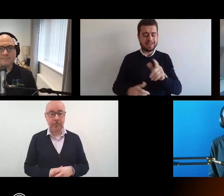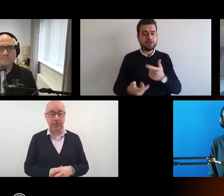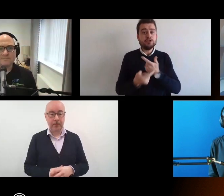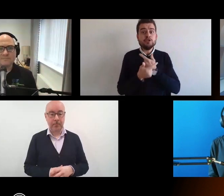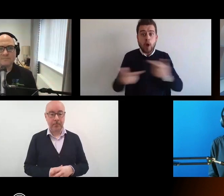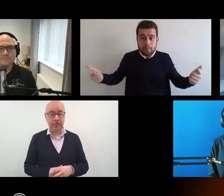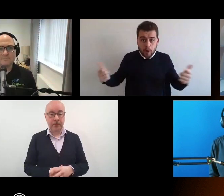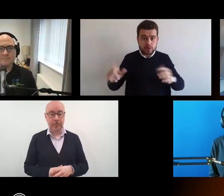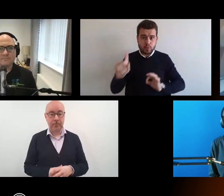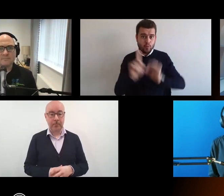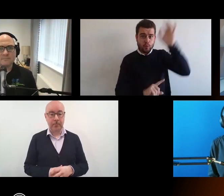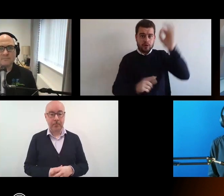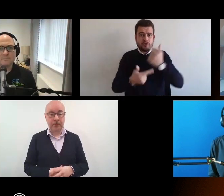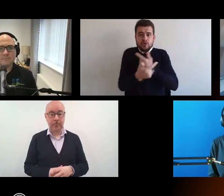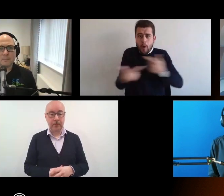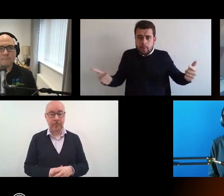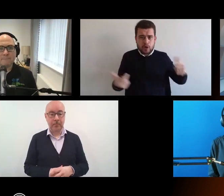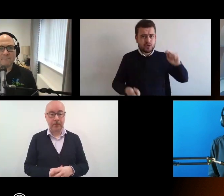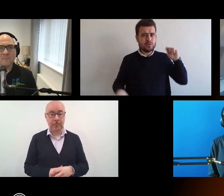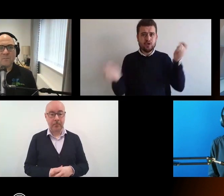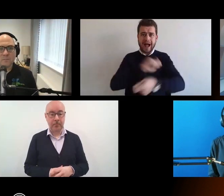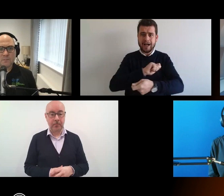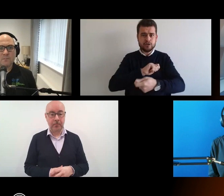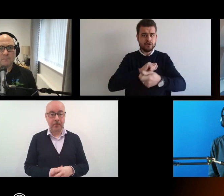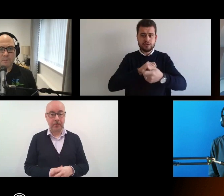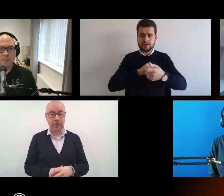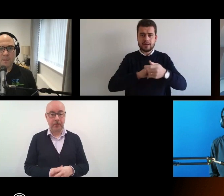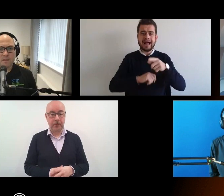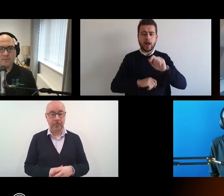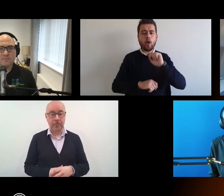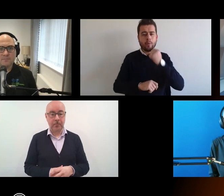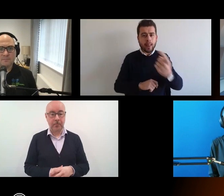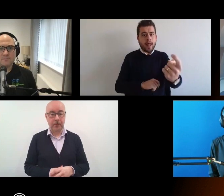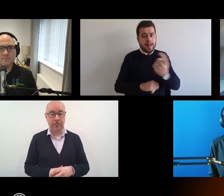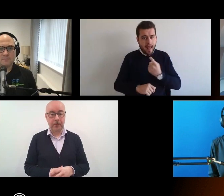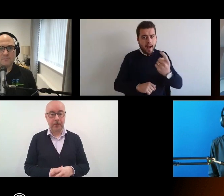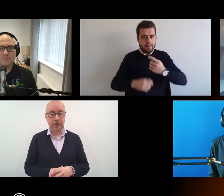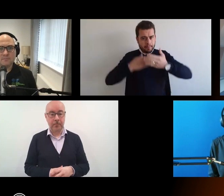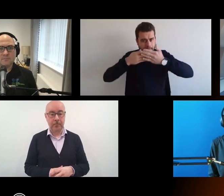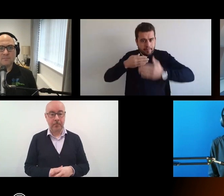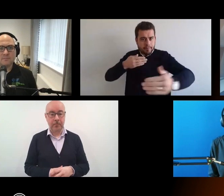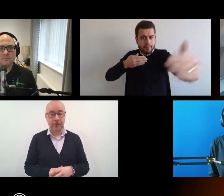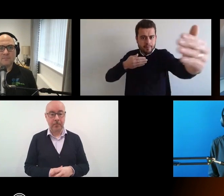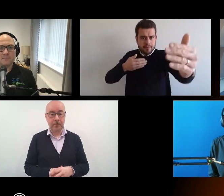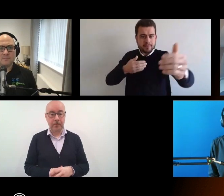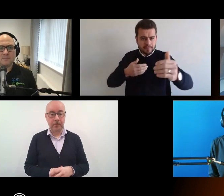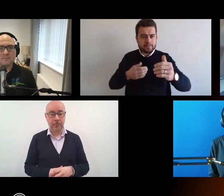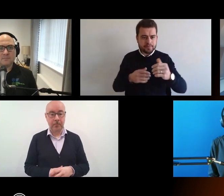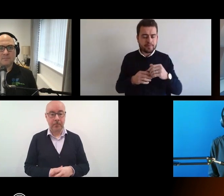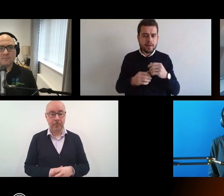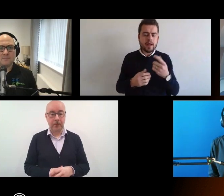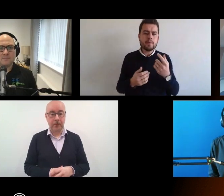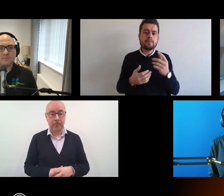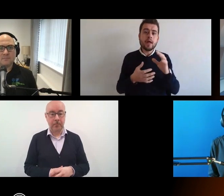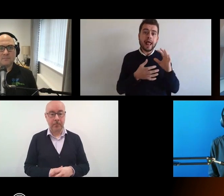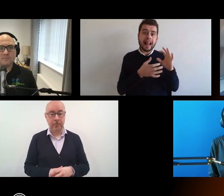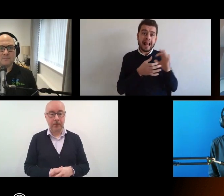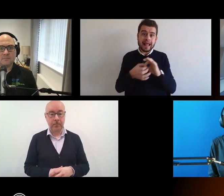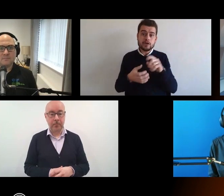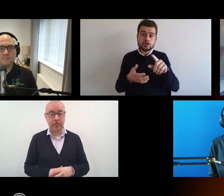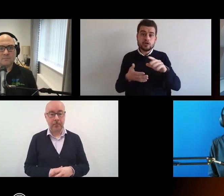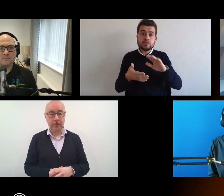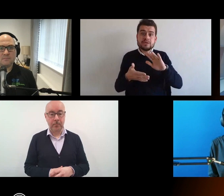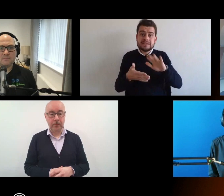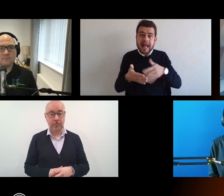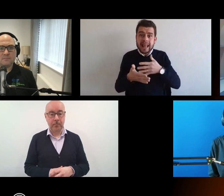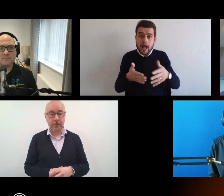recent. But of course, we're not satisfied at this point, because this is that there is so much still to change. And there is a lot